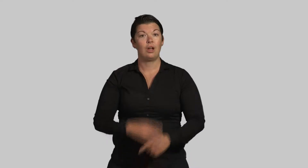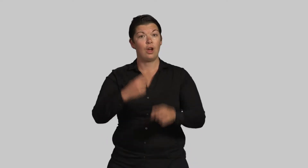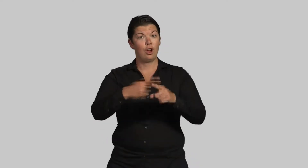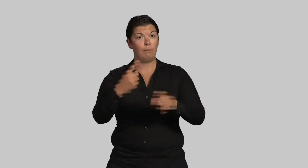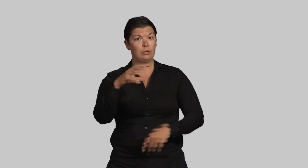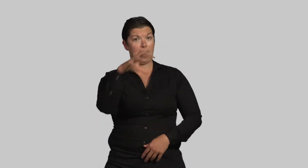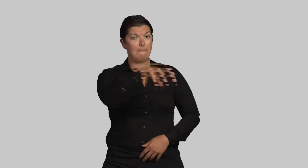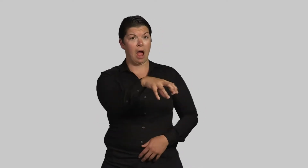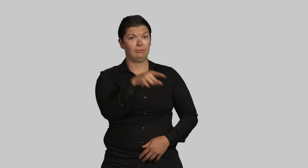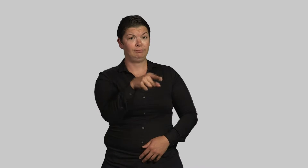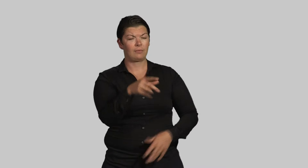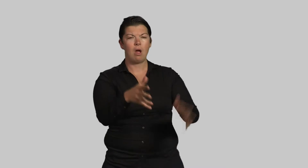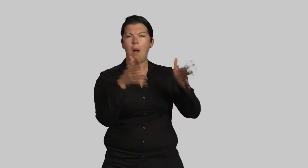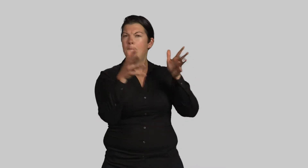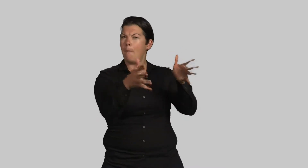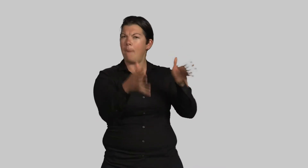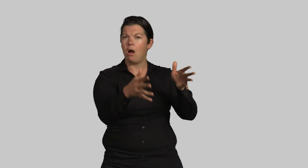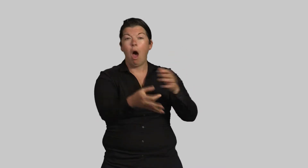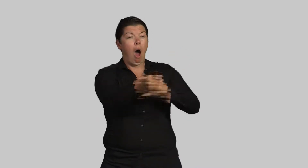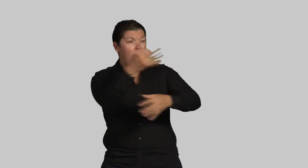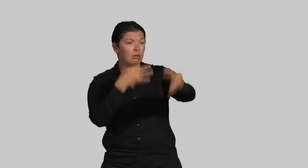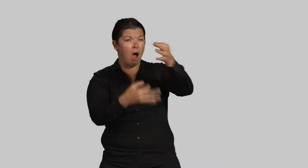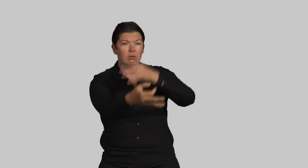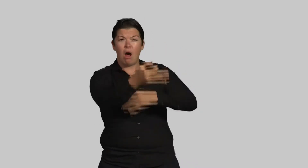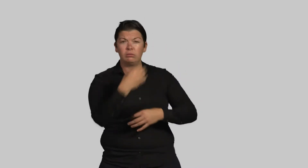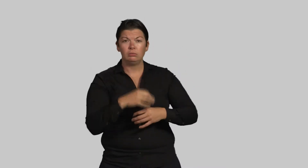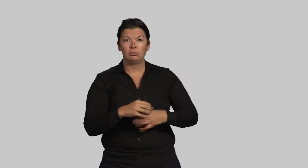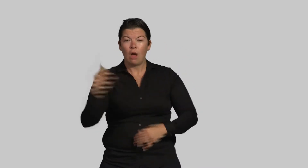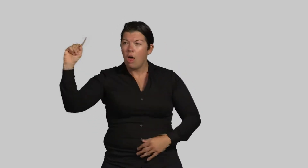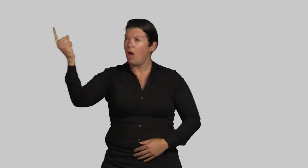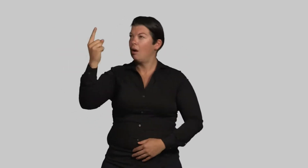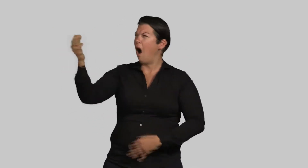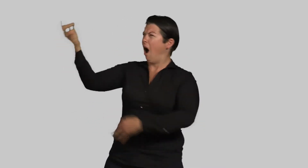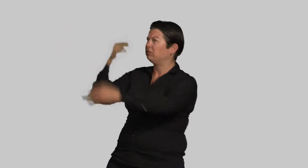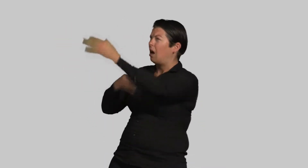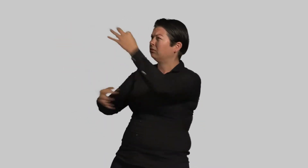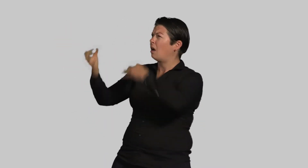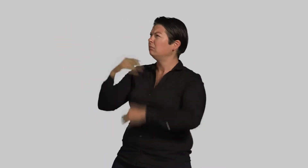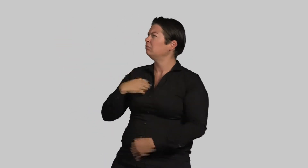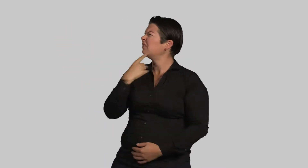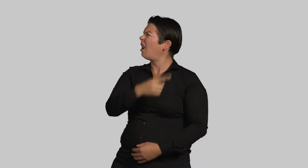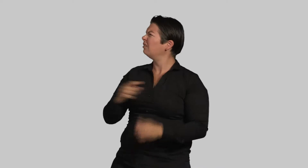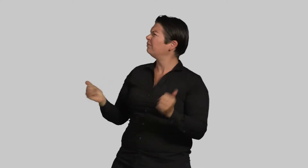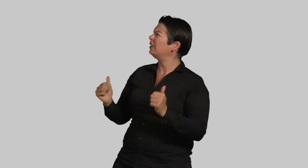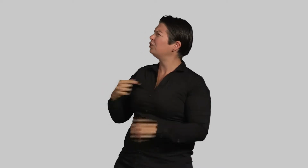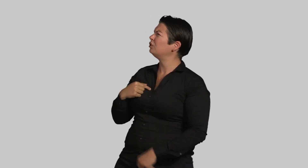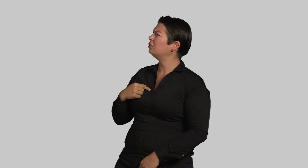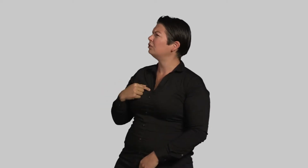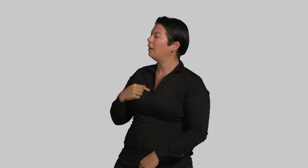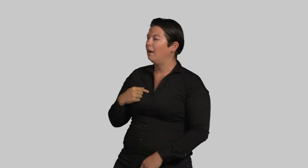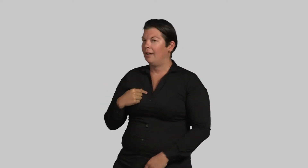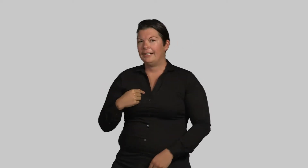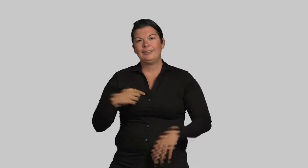It is normal when going to the emergency department that you will be asked lots of questions. These questions may be repeated by different nurses